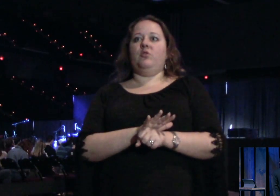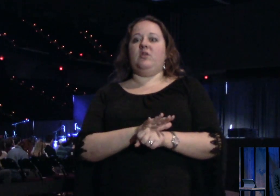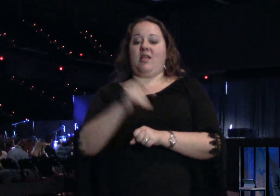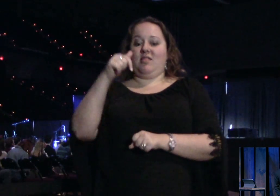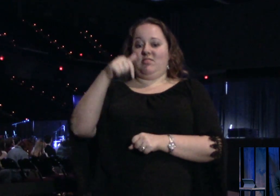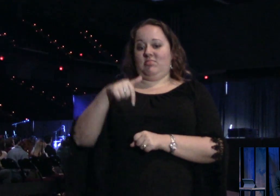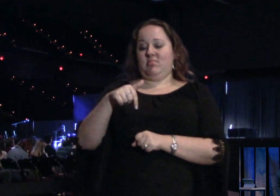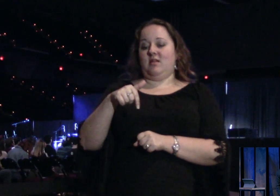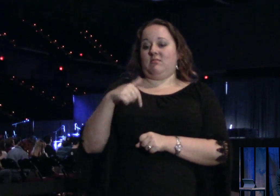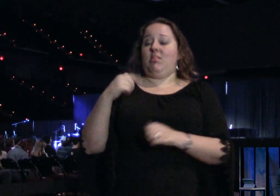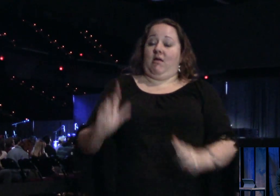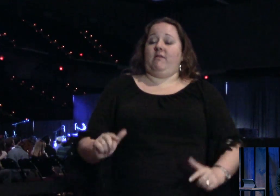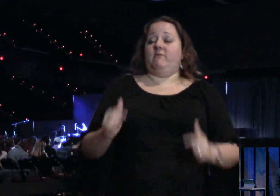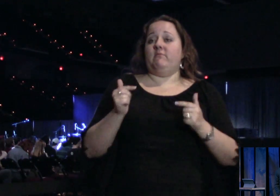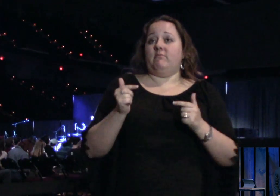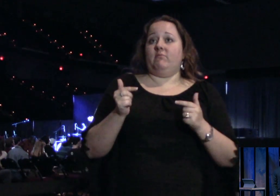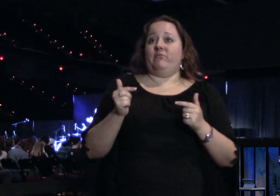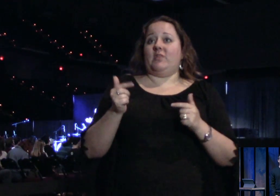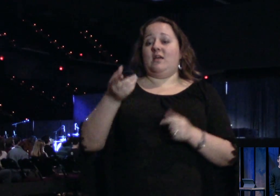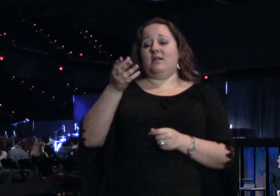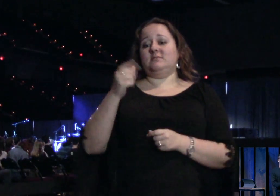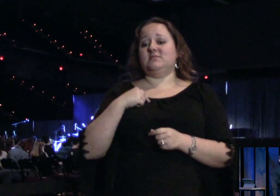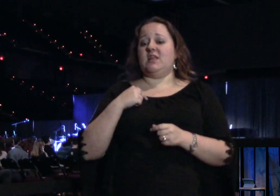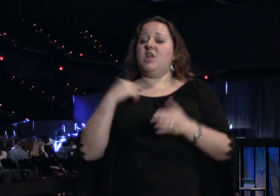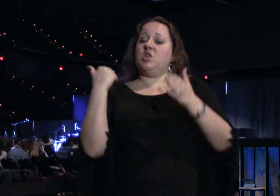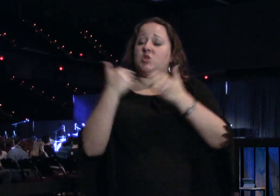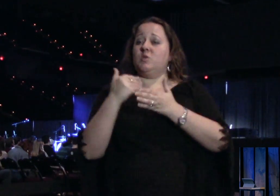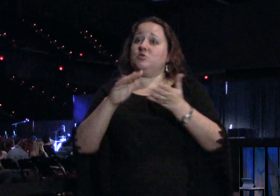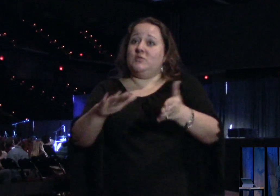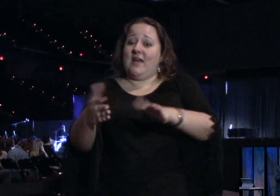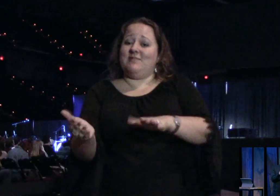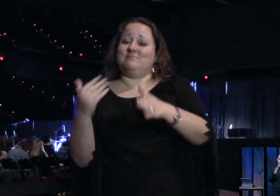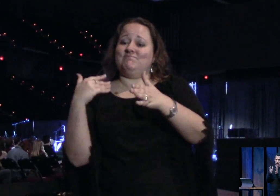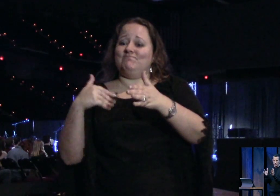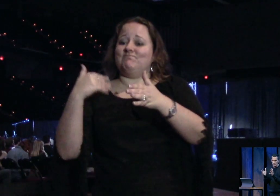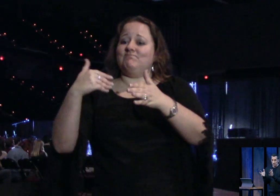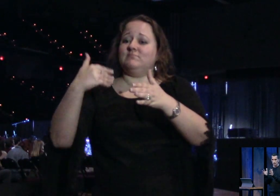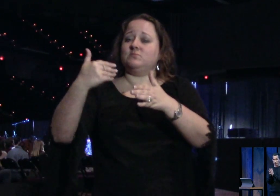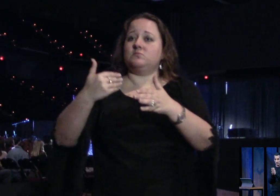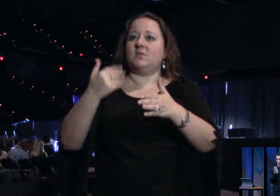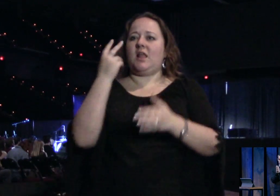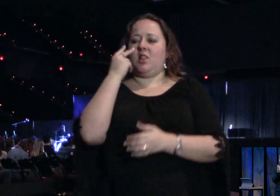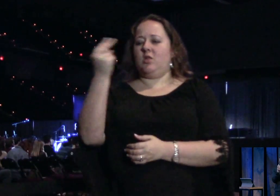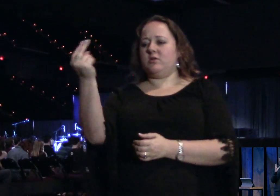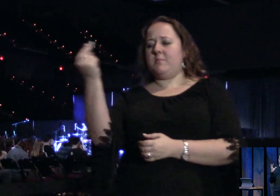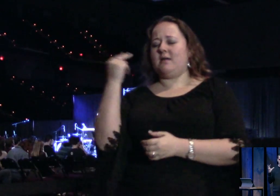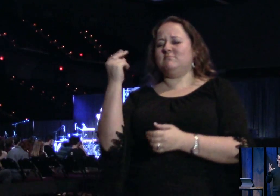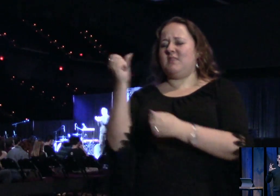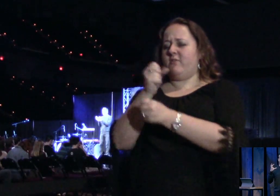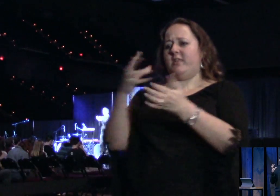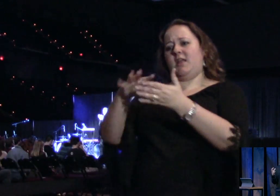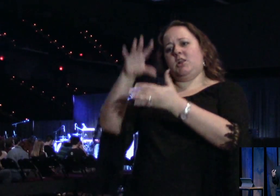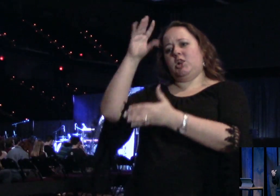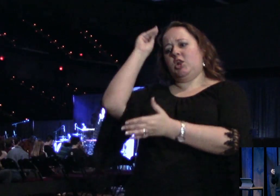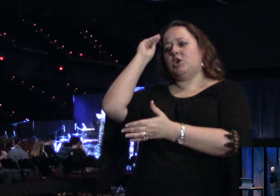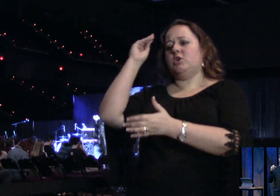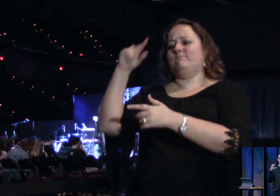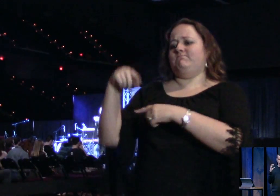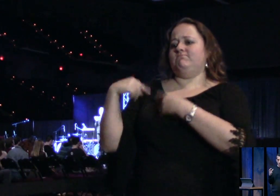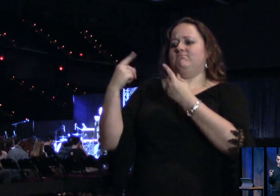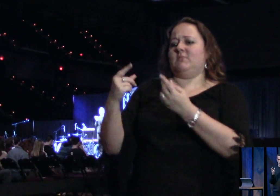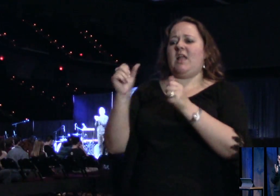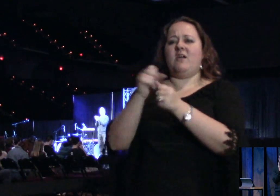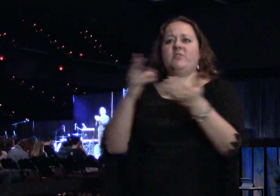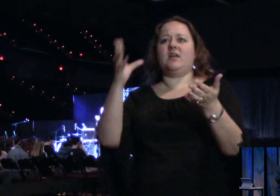satisfaction and fulfillment in this life. And as he got toward the end of his life and he looked back on all he had learned